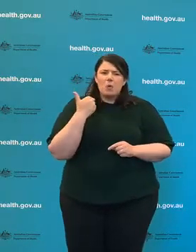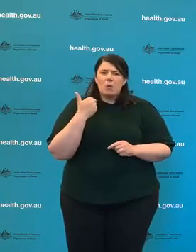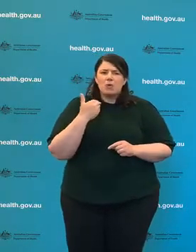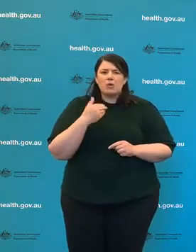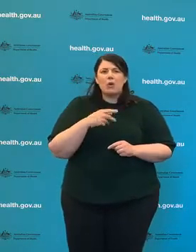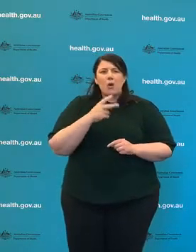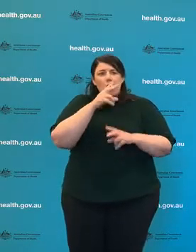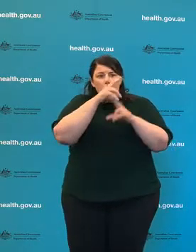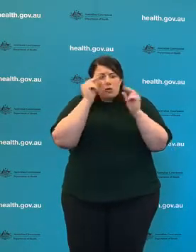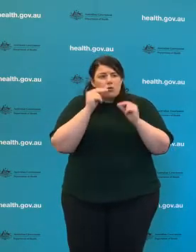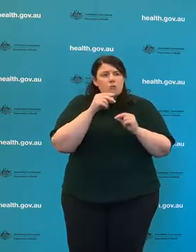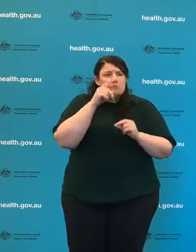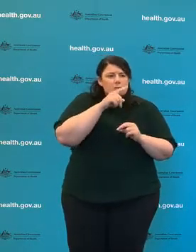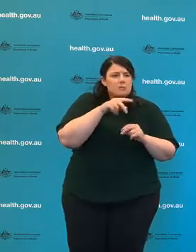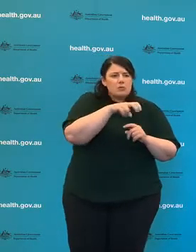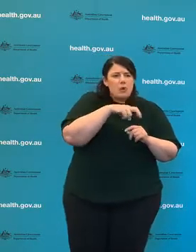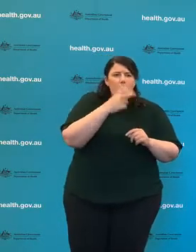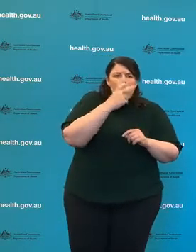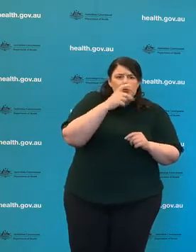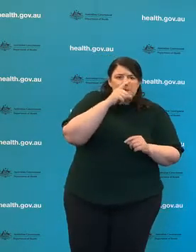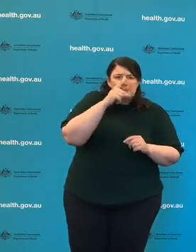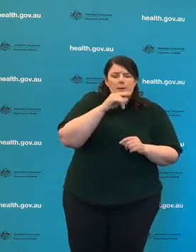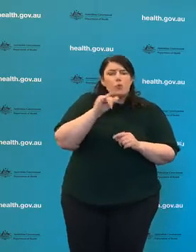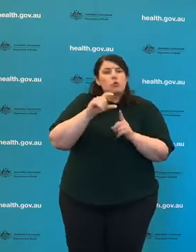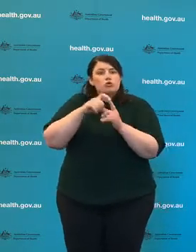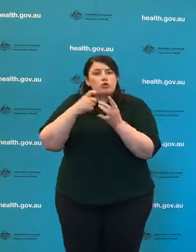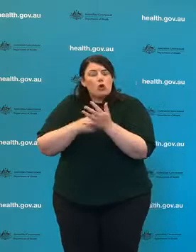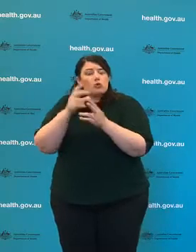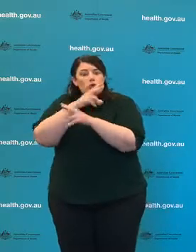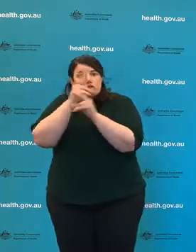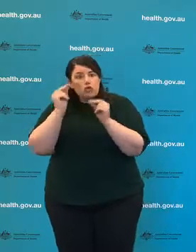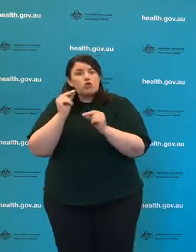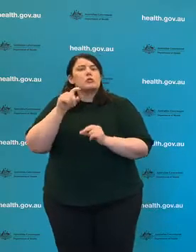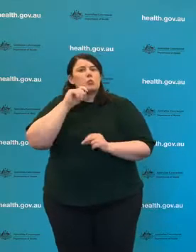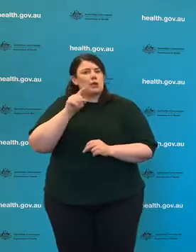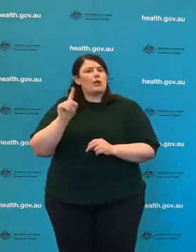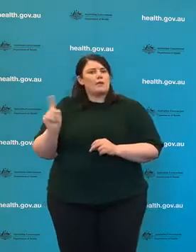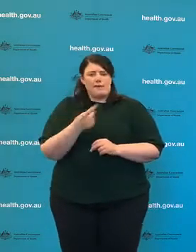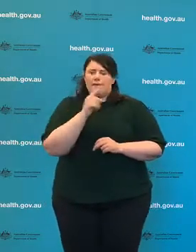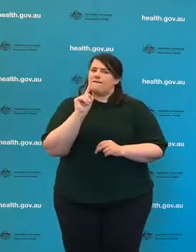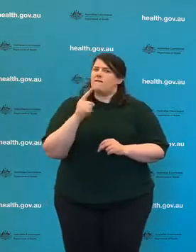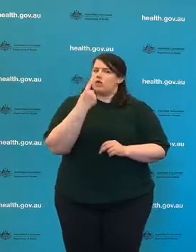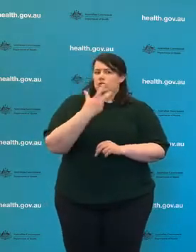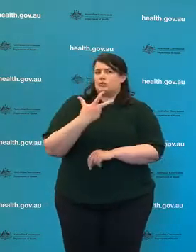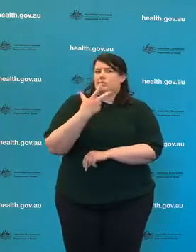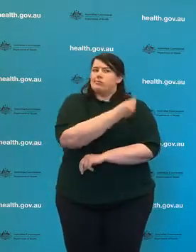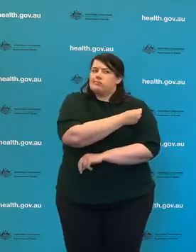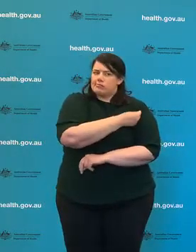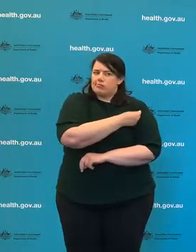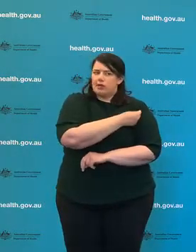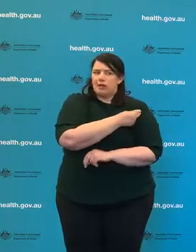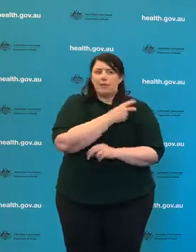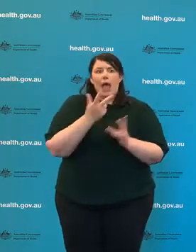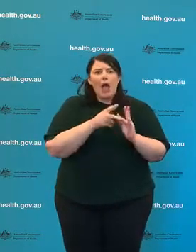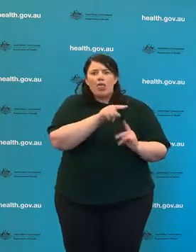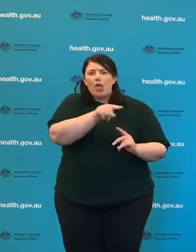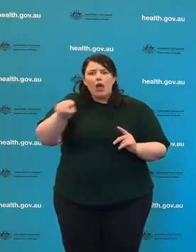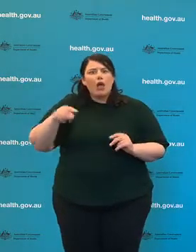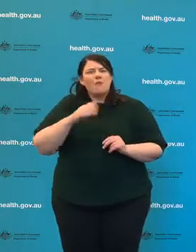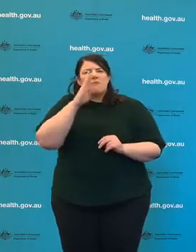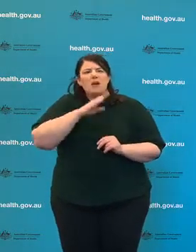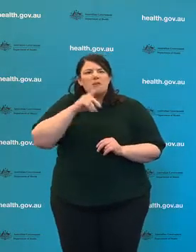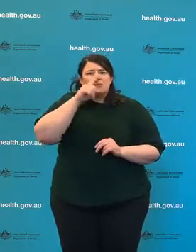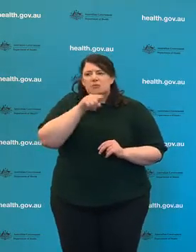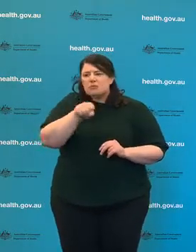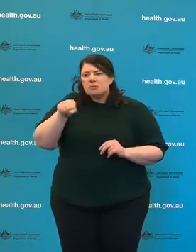like the elderly or people who are sick will be prioritised with those first couple of million. But for the rest of those doses, how will that sort of be